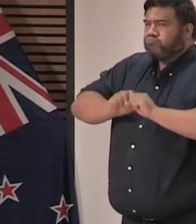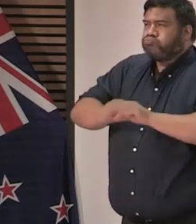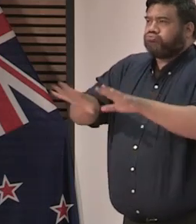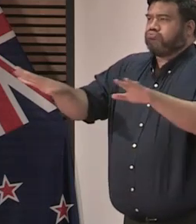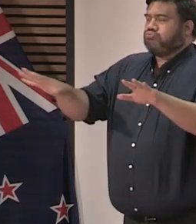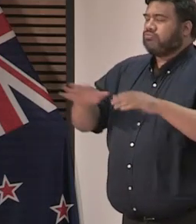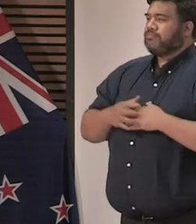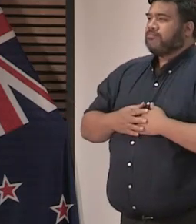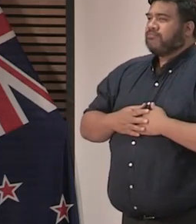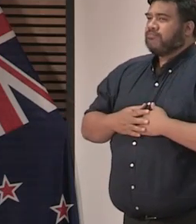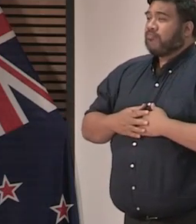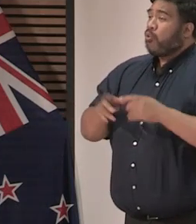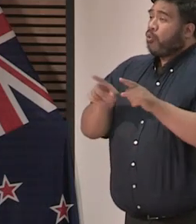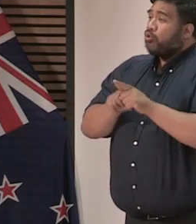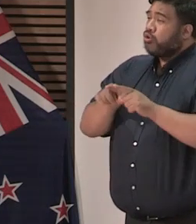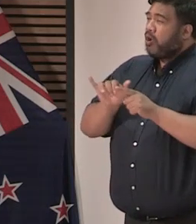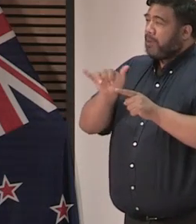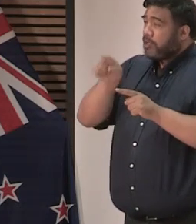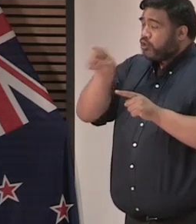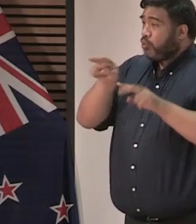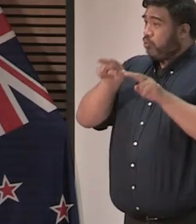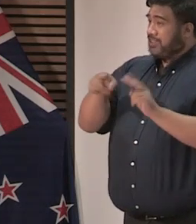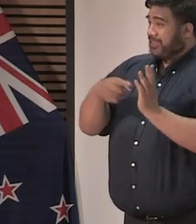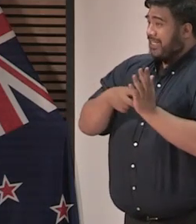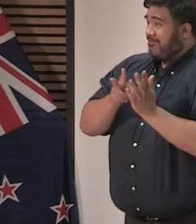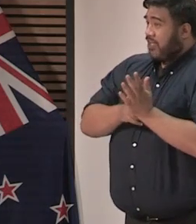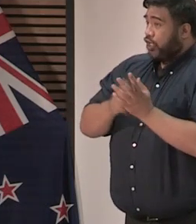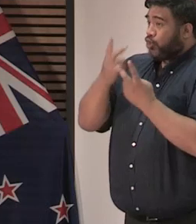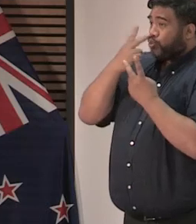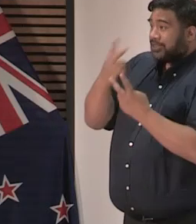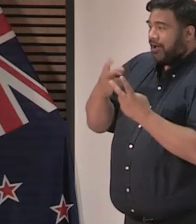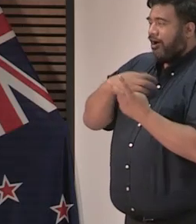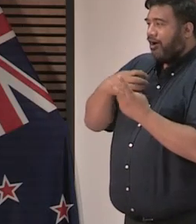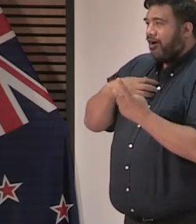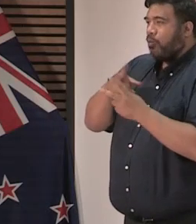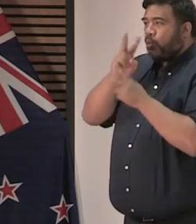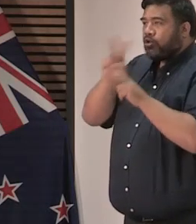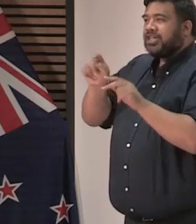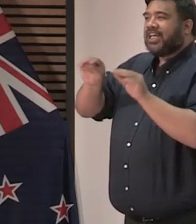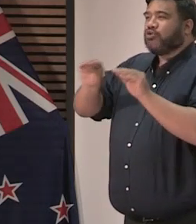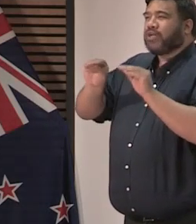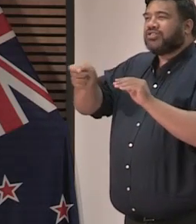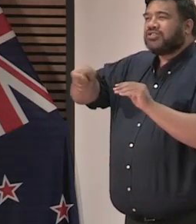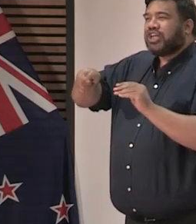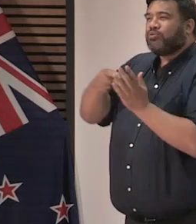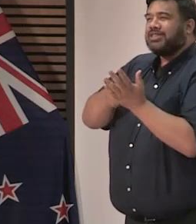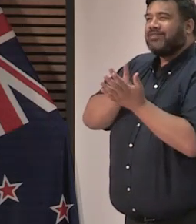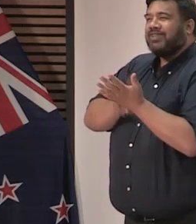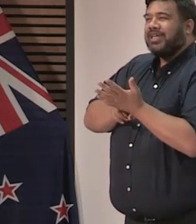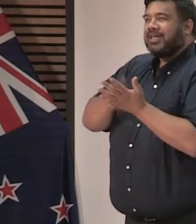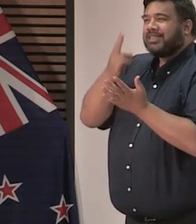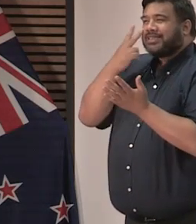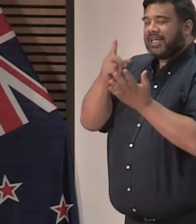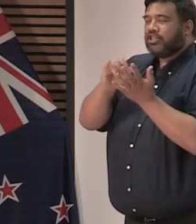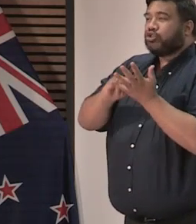tuning into our TV channels to see familiar faces like Susie Cato on the box. The latest information we've got is